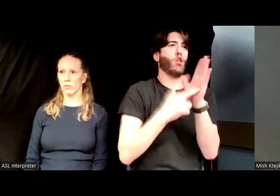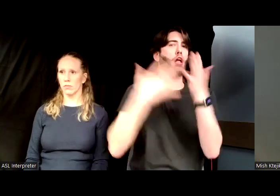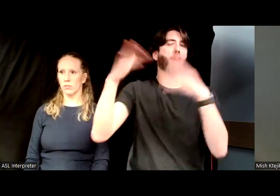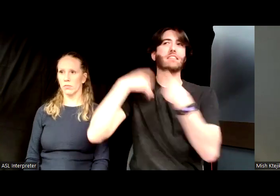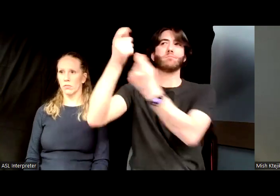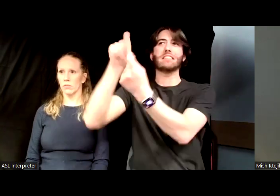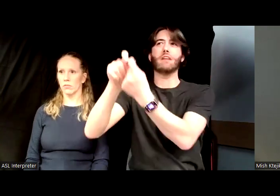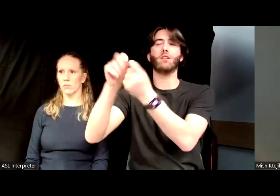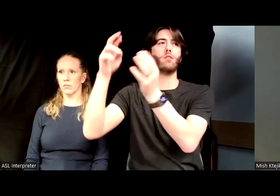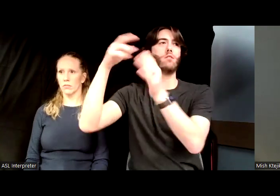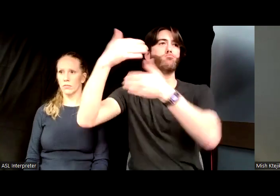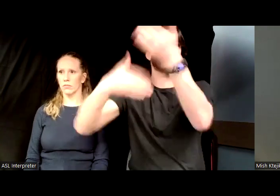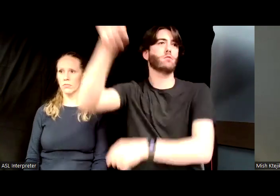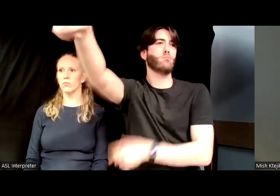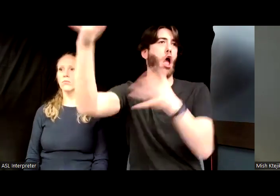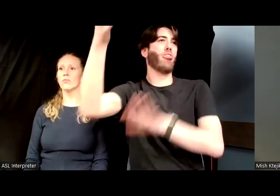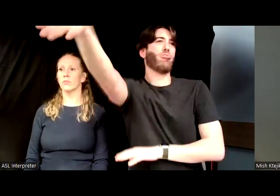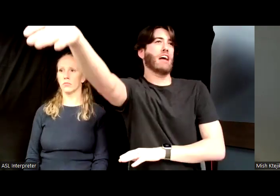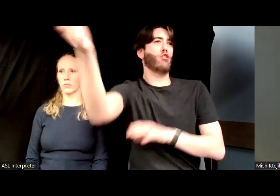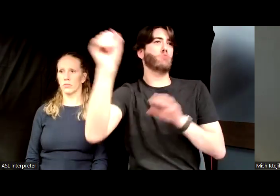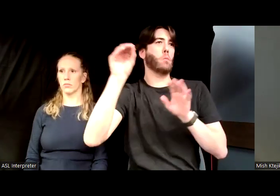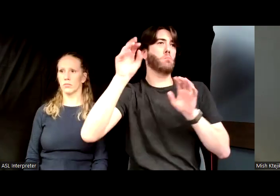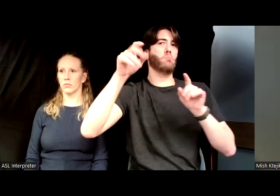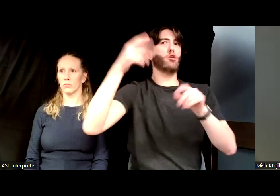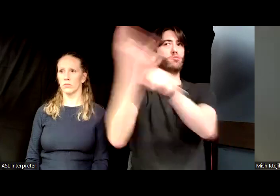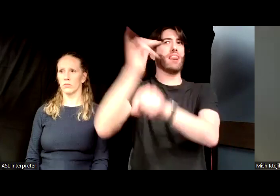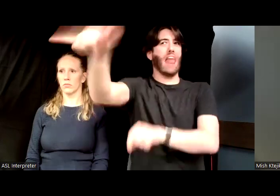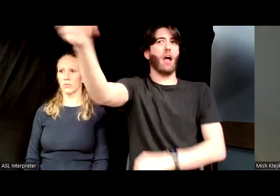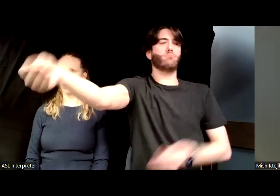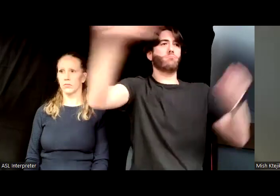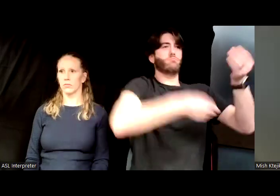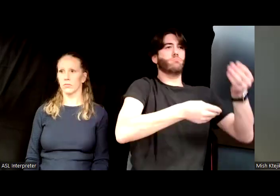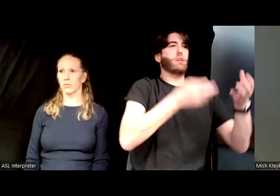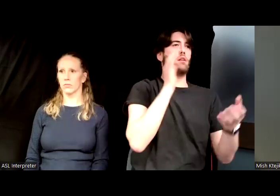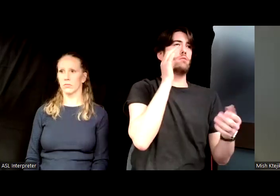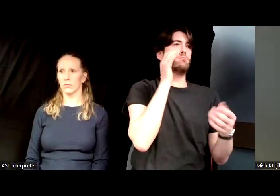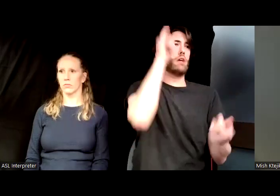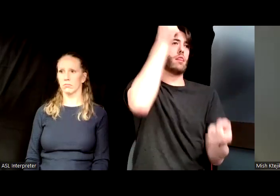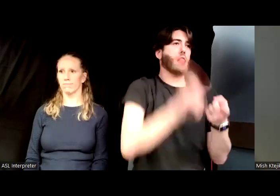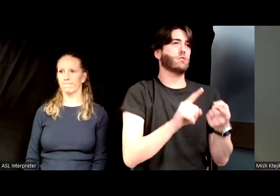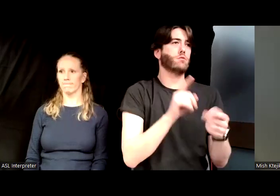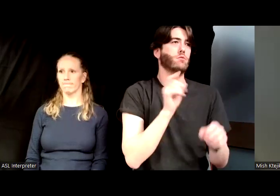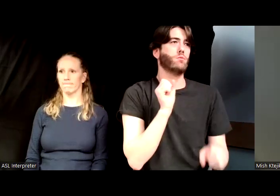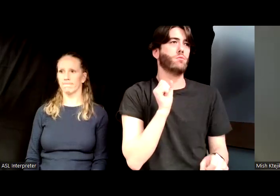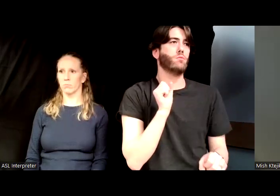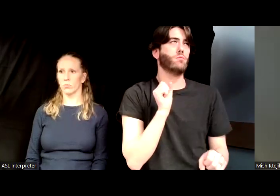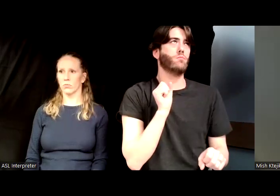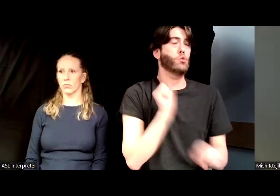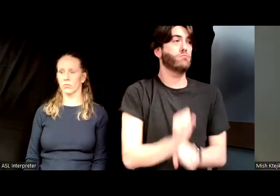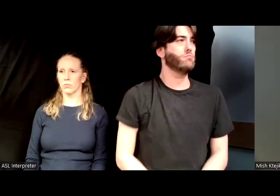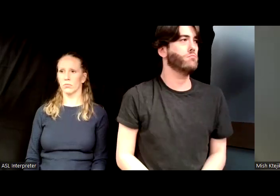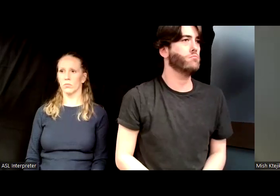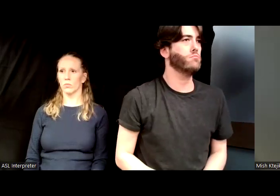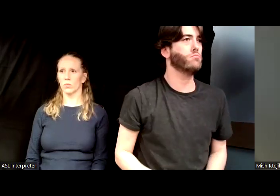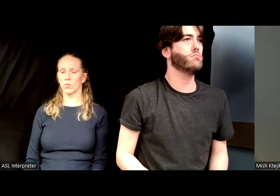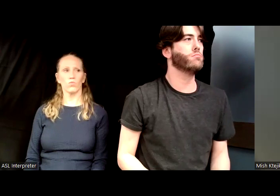Because there's similar requirements and rules for HCI as we do here. So that would